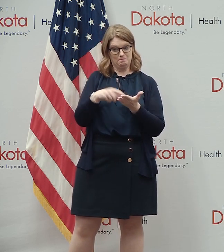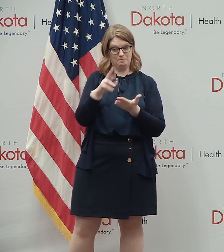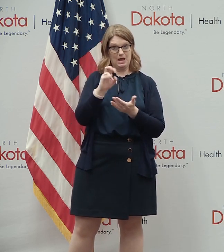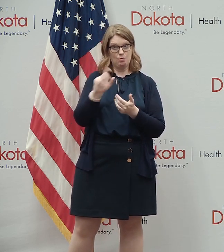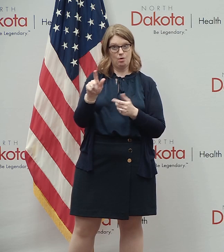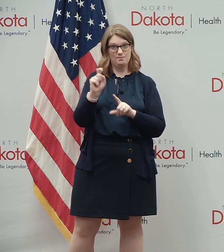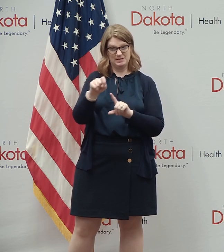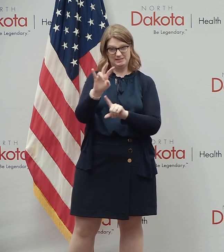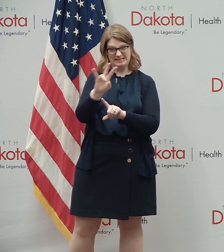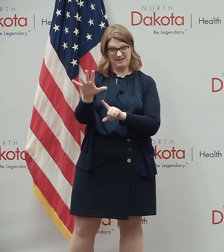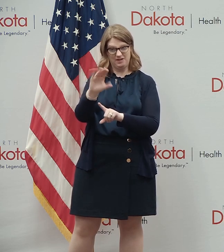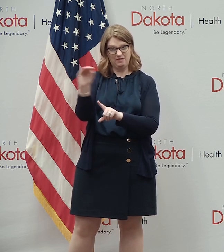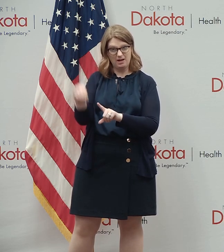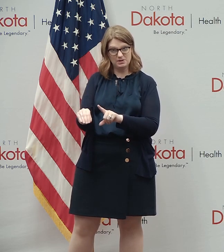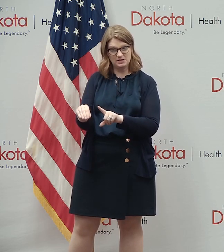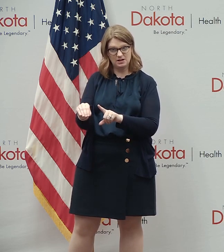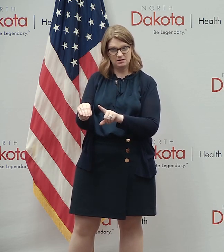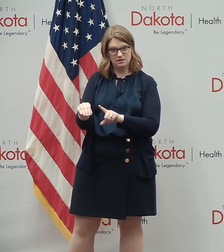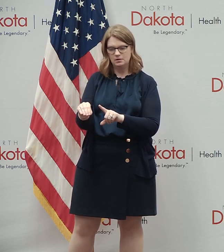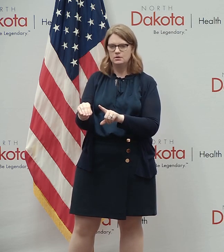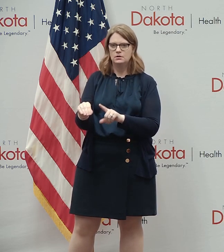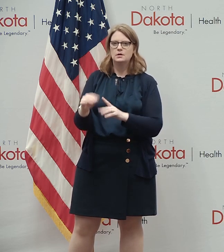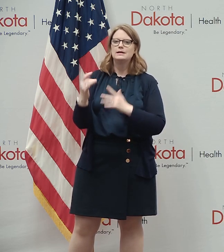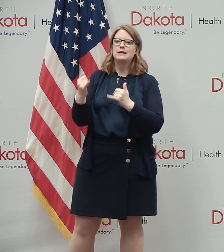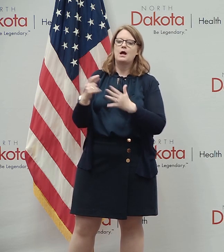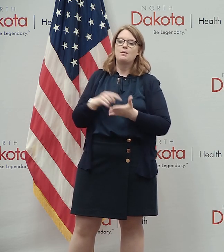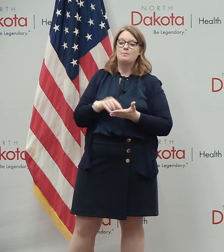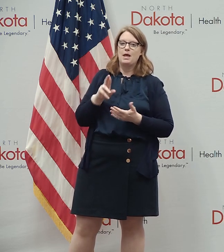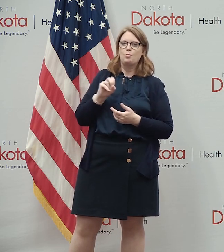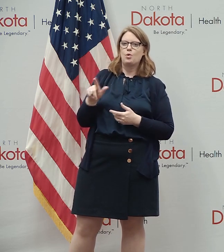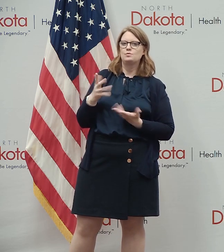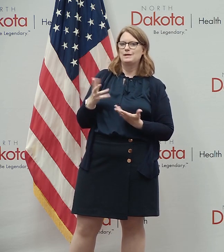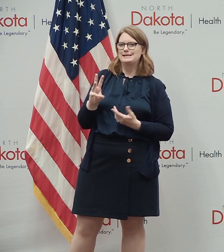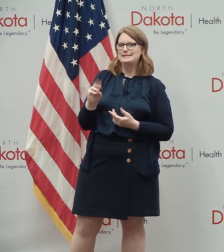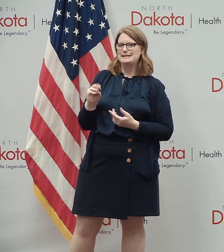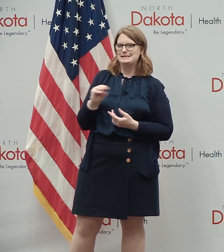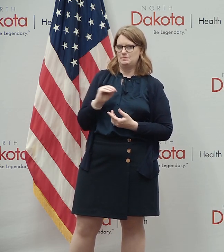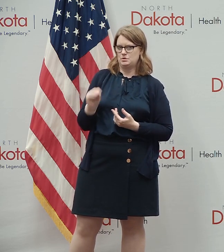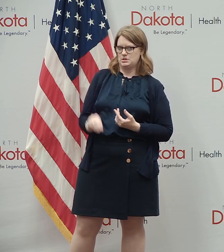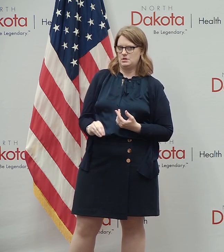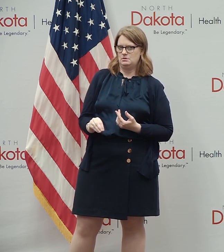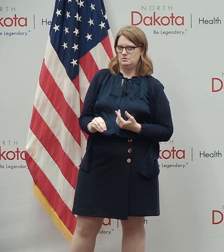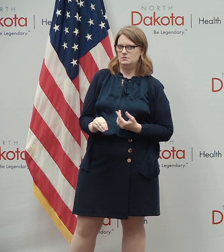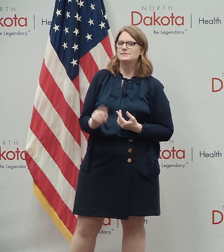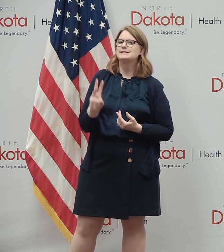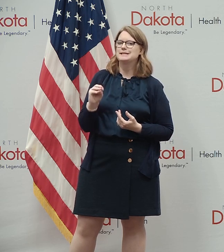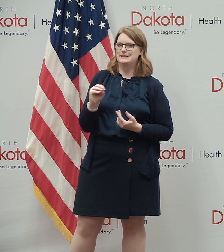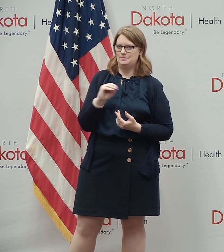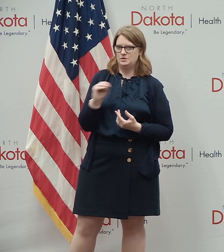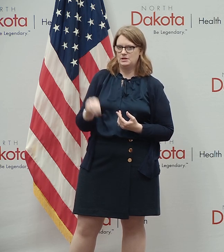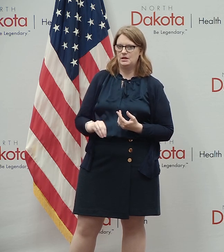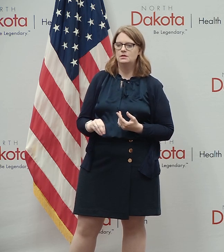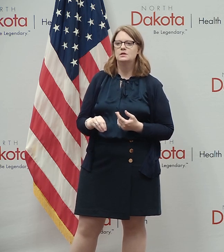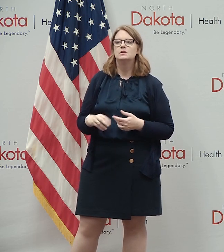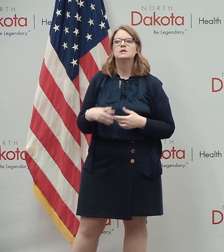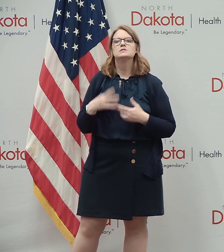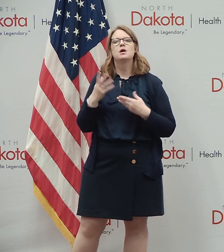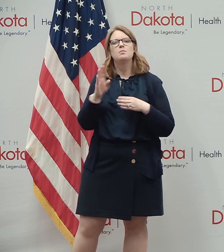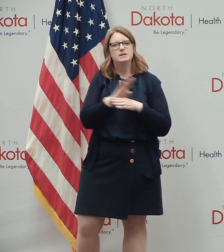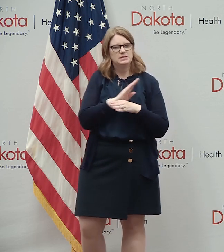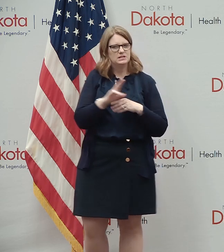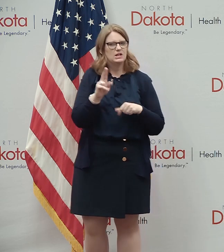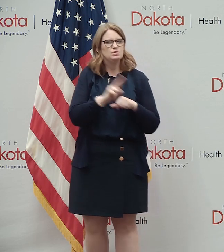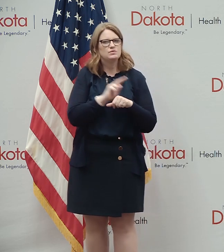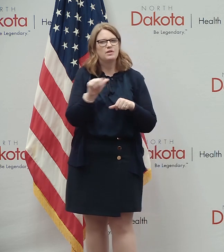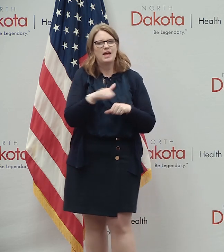be 75%. Now it's down to 60%. This will allow businesses to use these for other